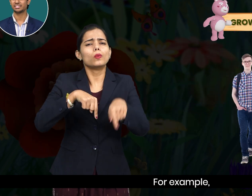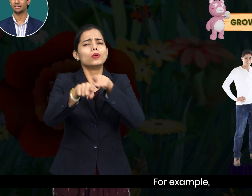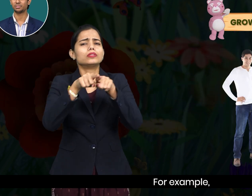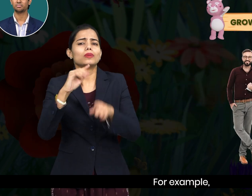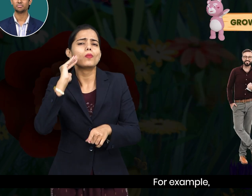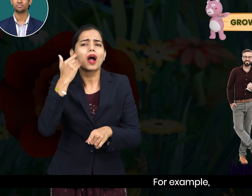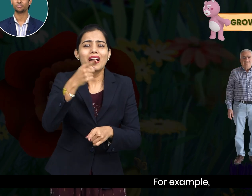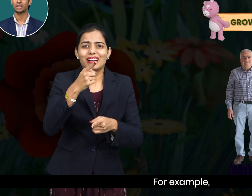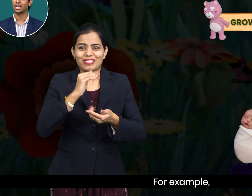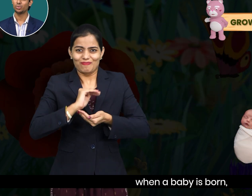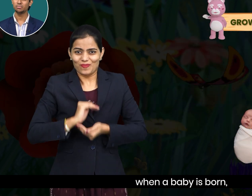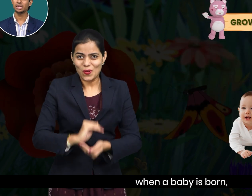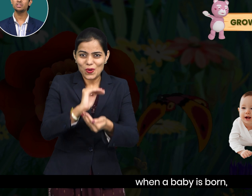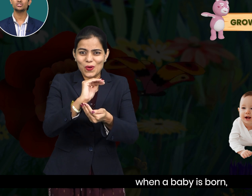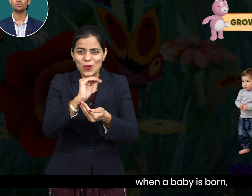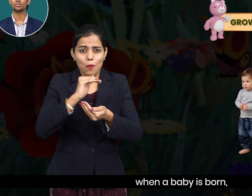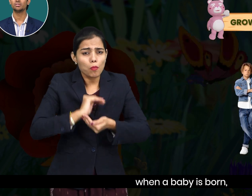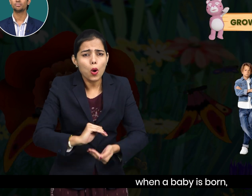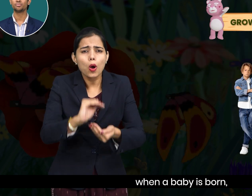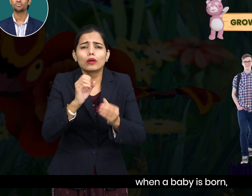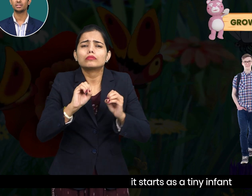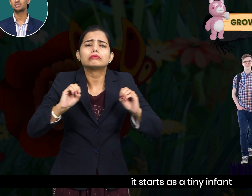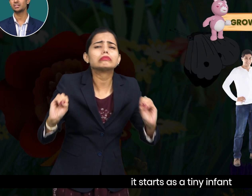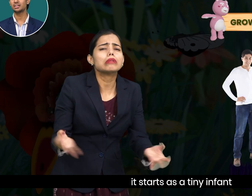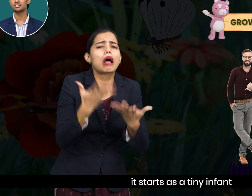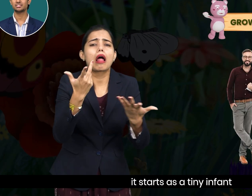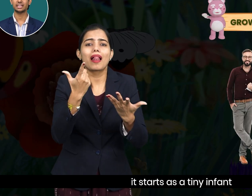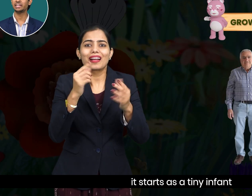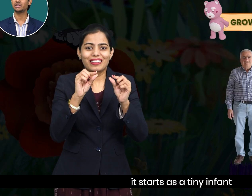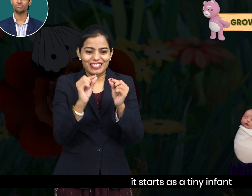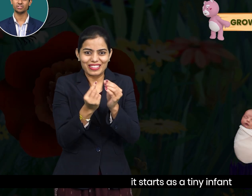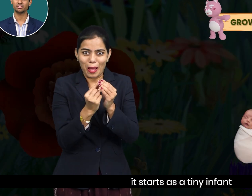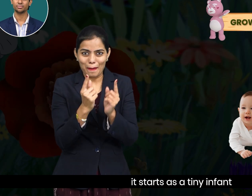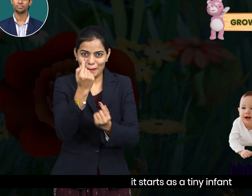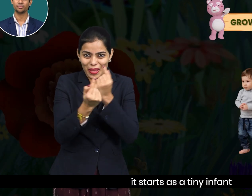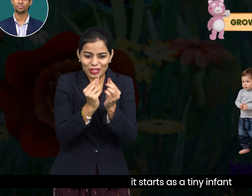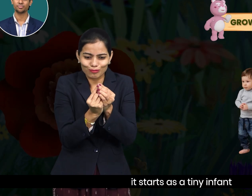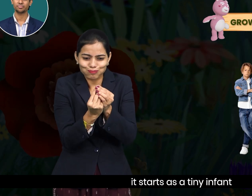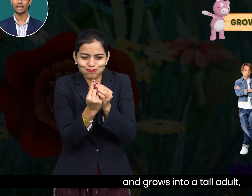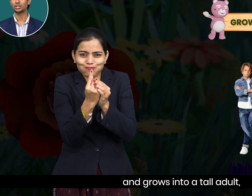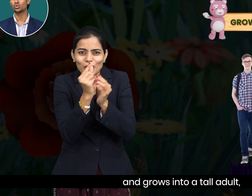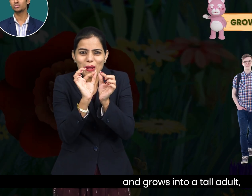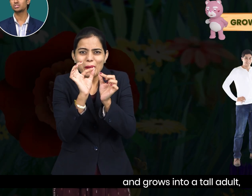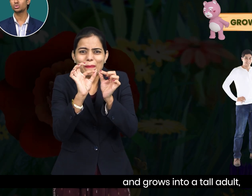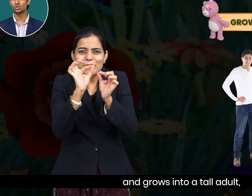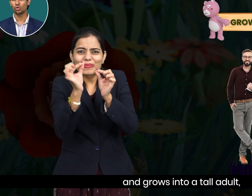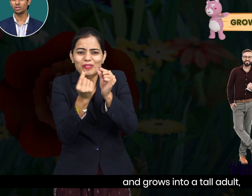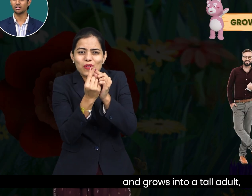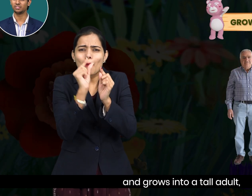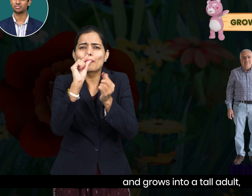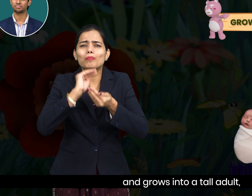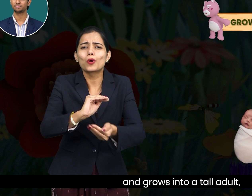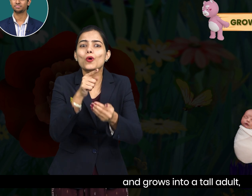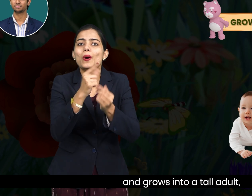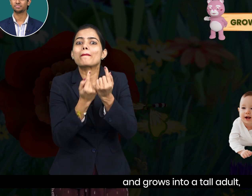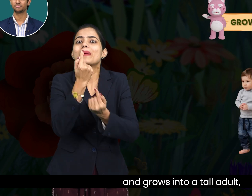For example, when a baby is born, it starts as a tiny infant and grows into a tall